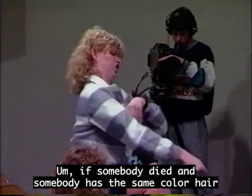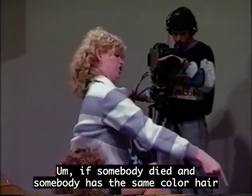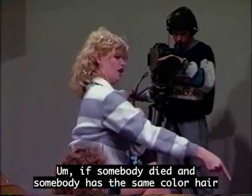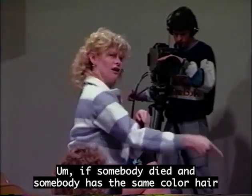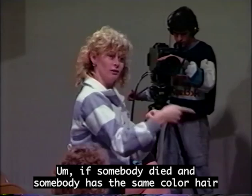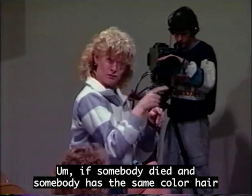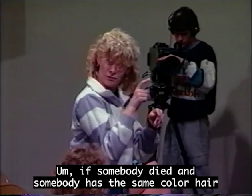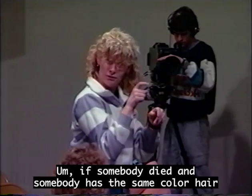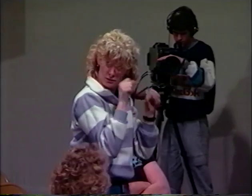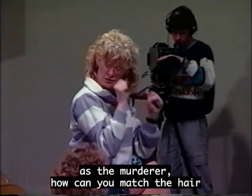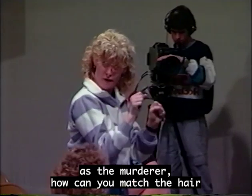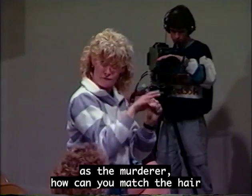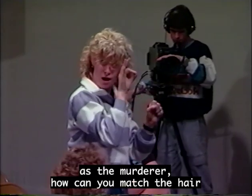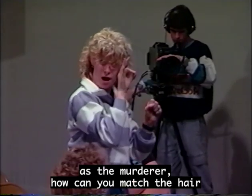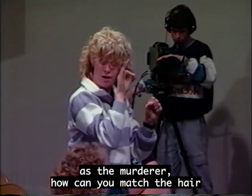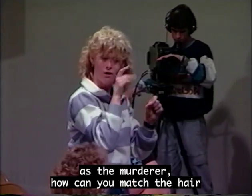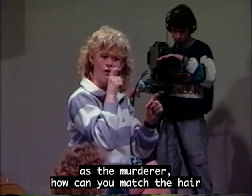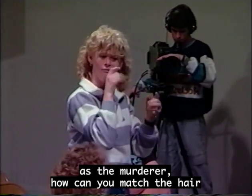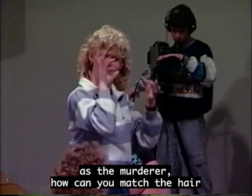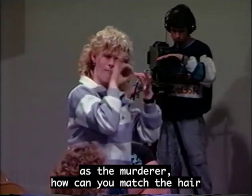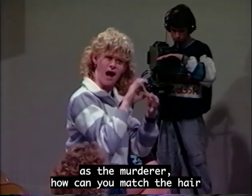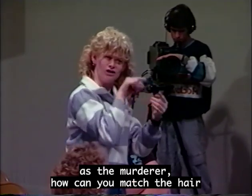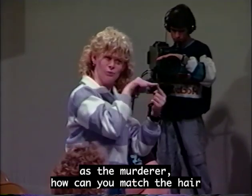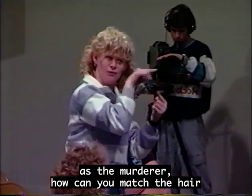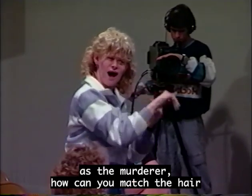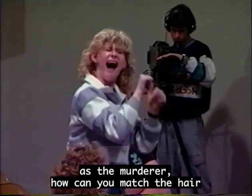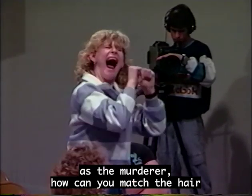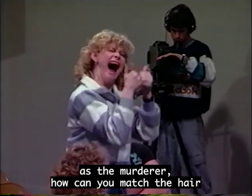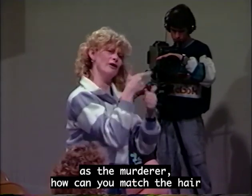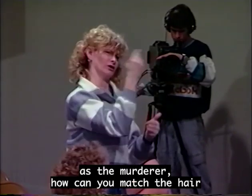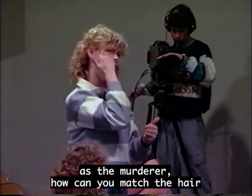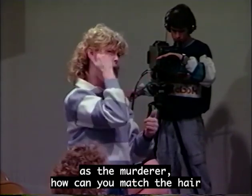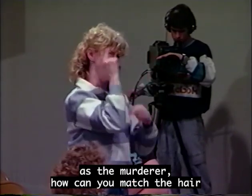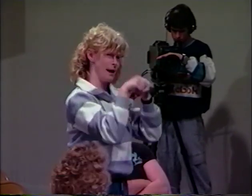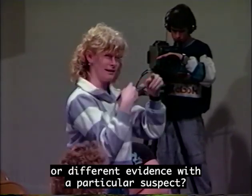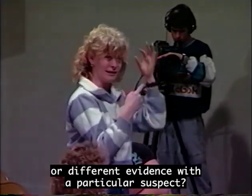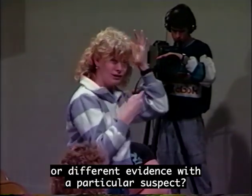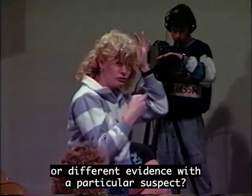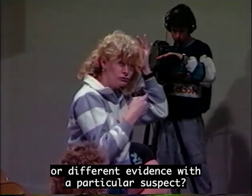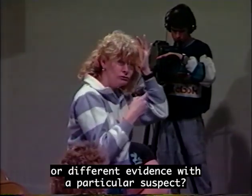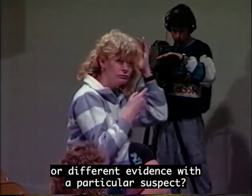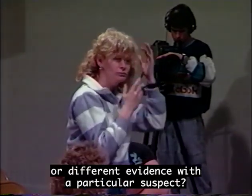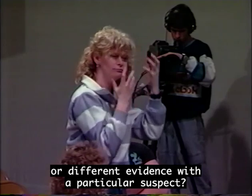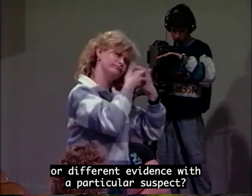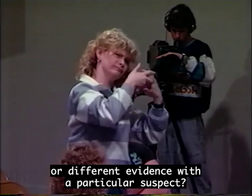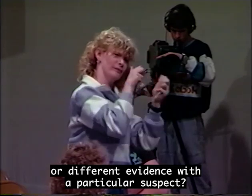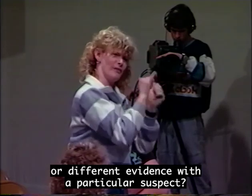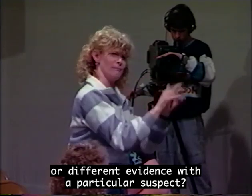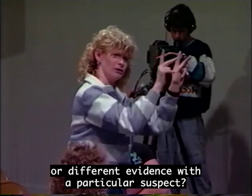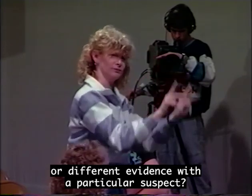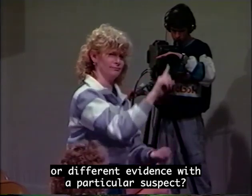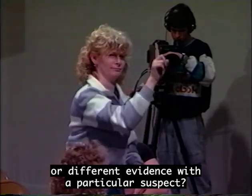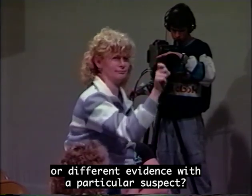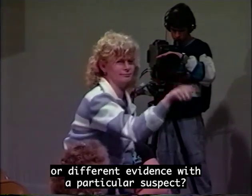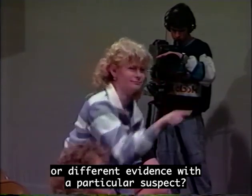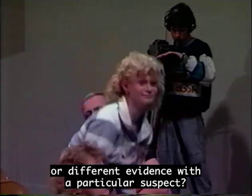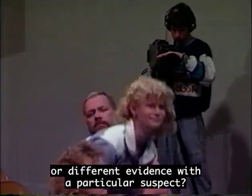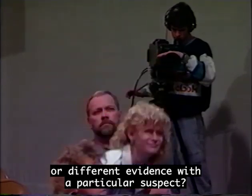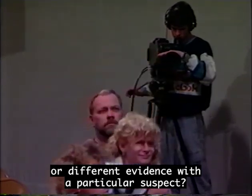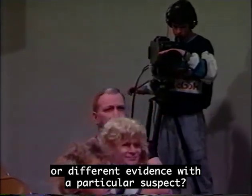somebody has the same color hair as the murderer, how can you match the hair or different evidence with a particular